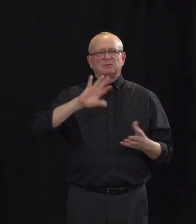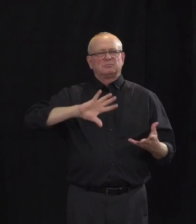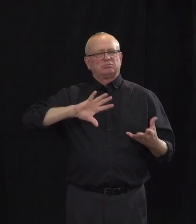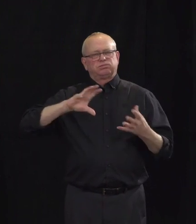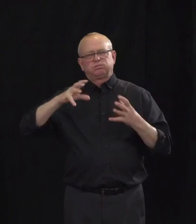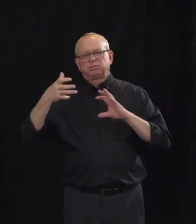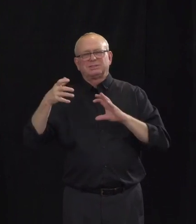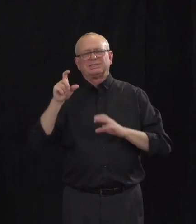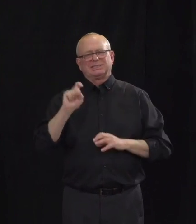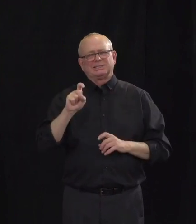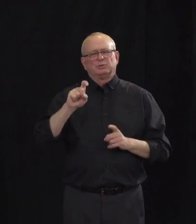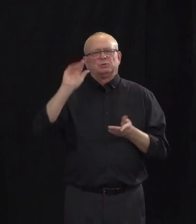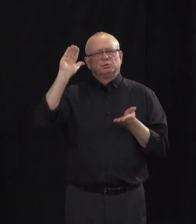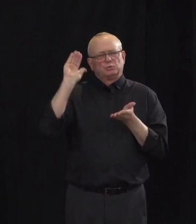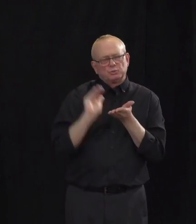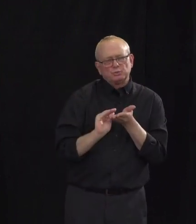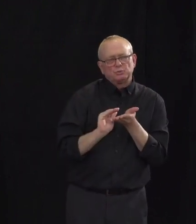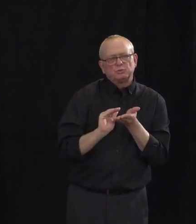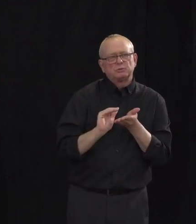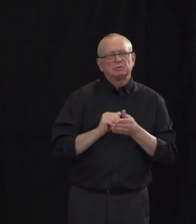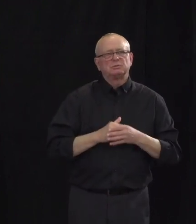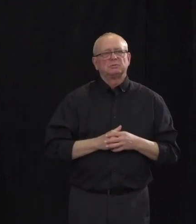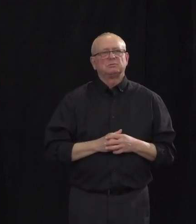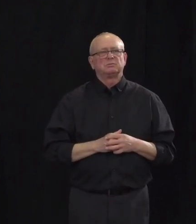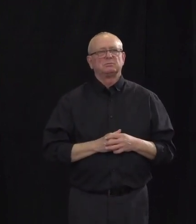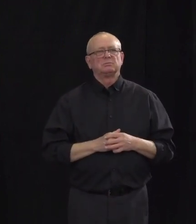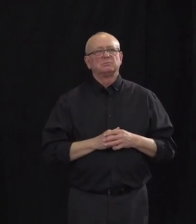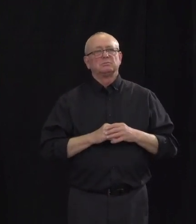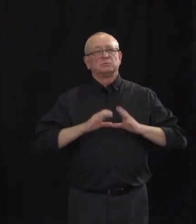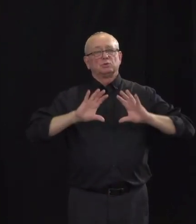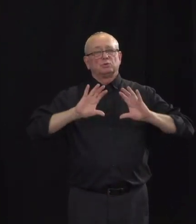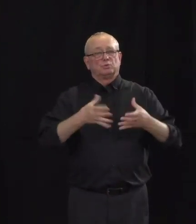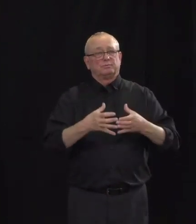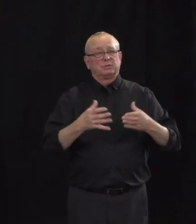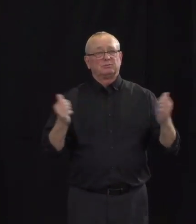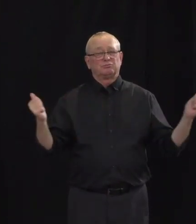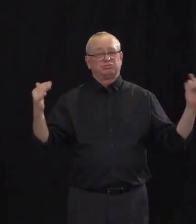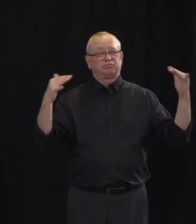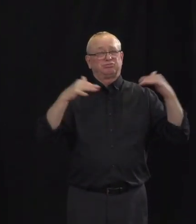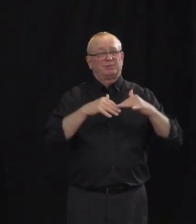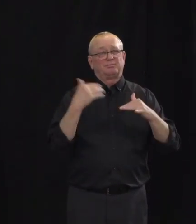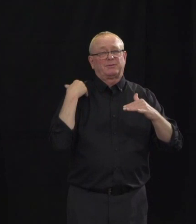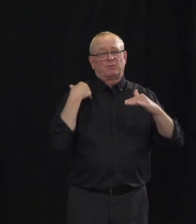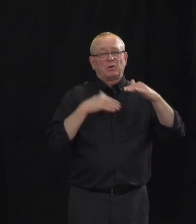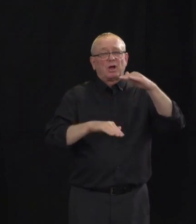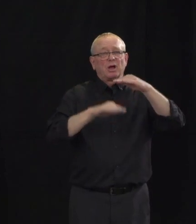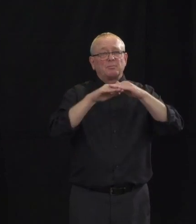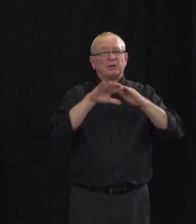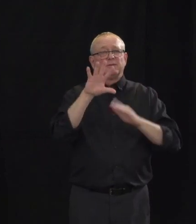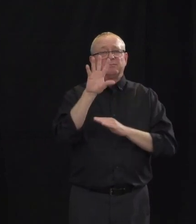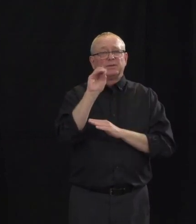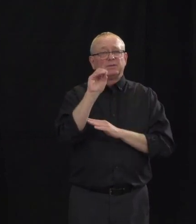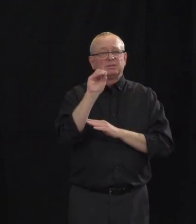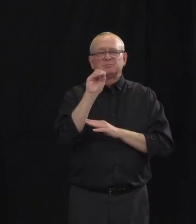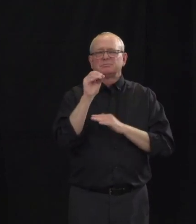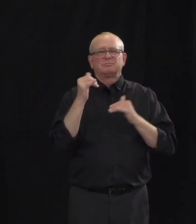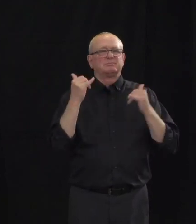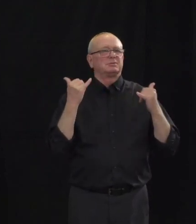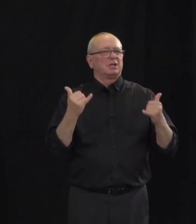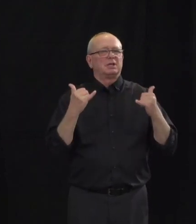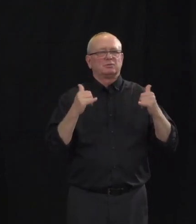group gatherings is immediately reduced from 50 to no more than 15. So that's from 50